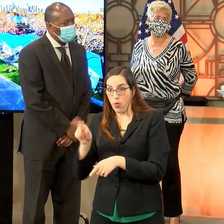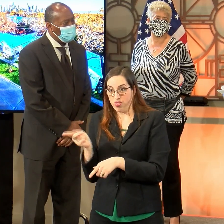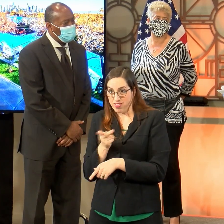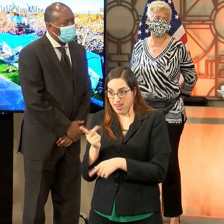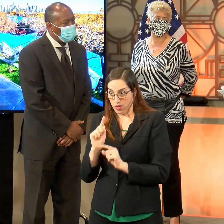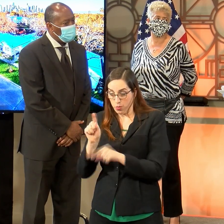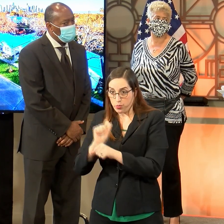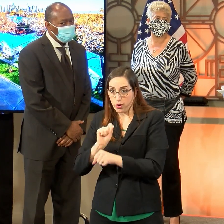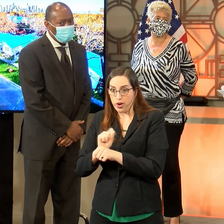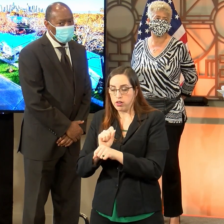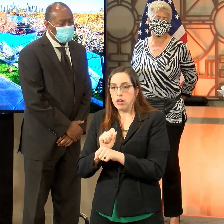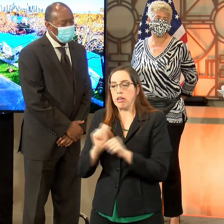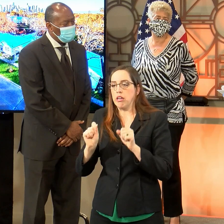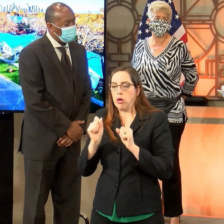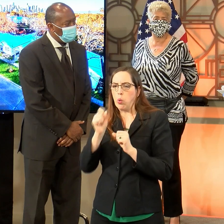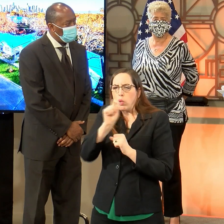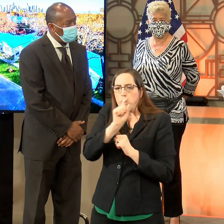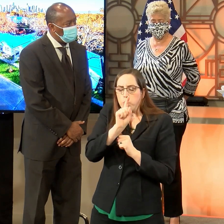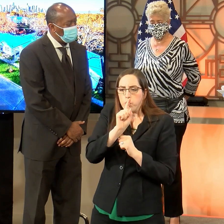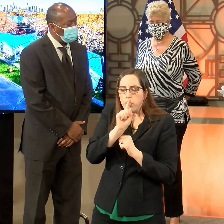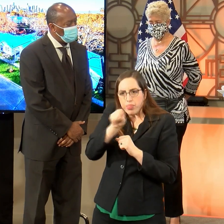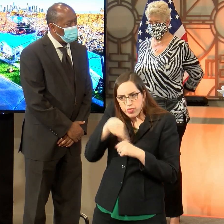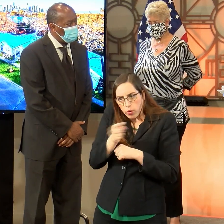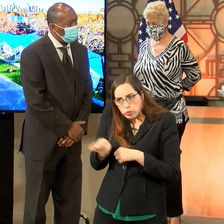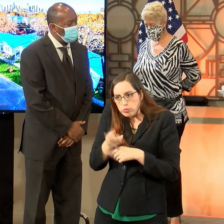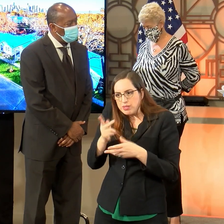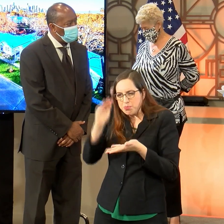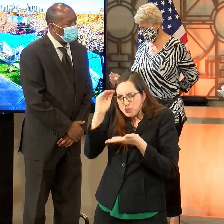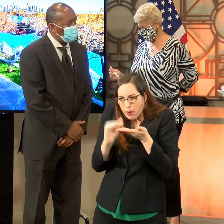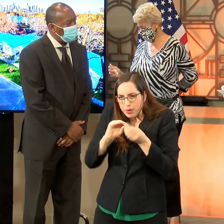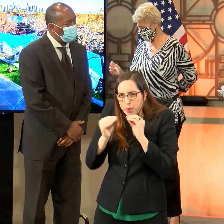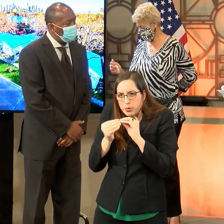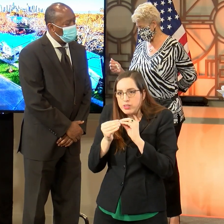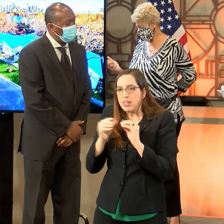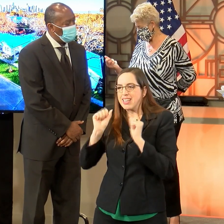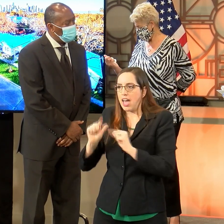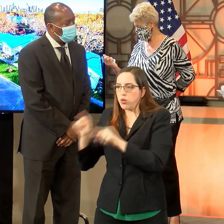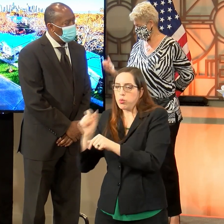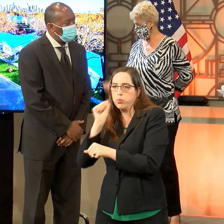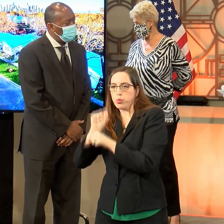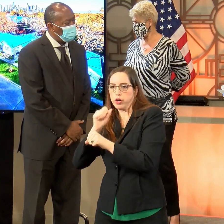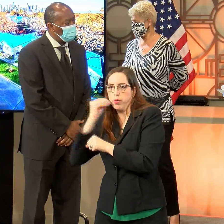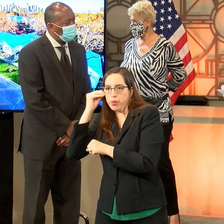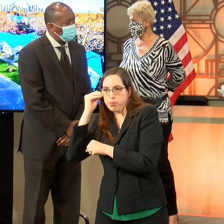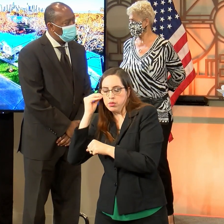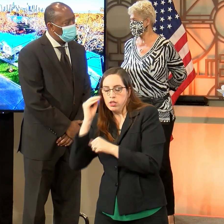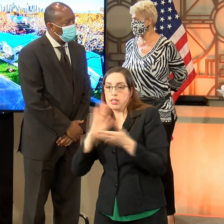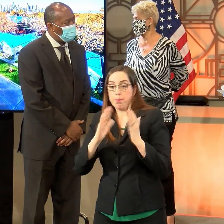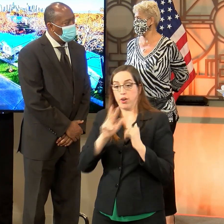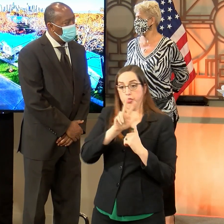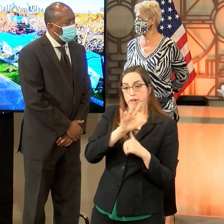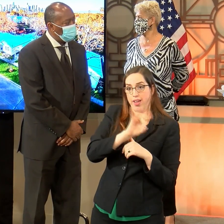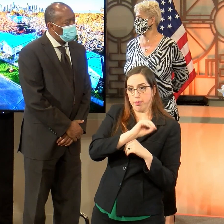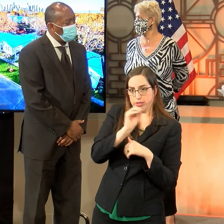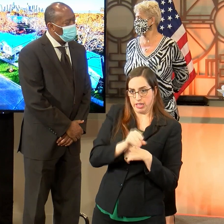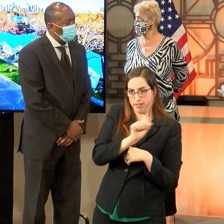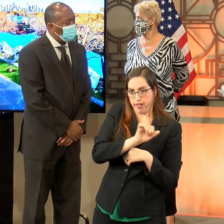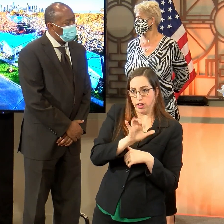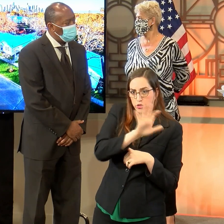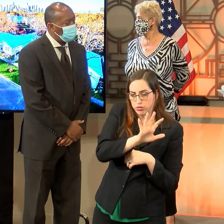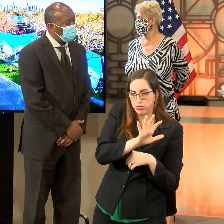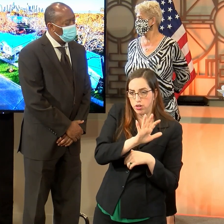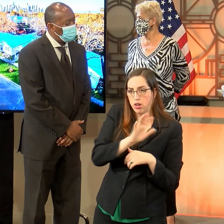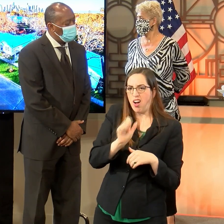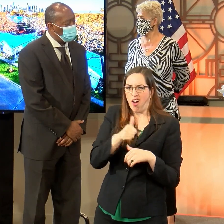actually can work from home, compared with 30% of white workers and 37% of Asian workers, according to the